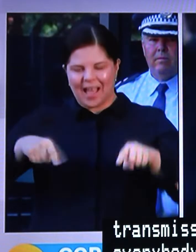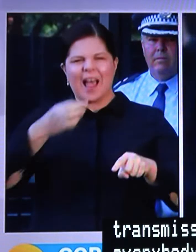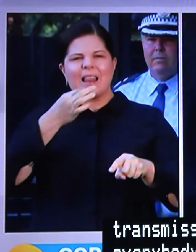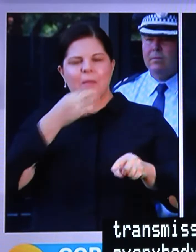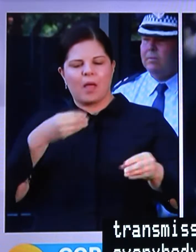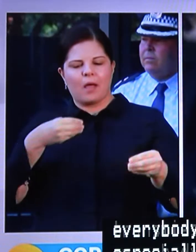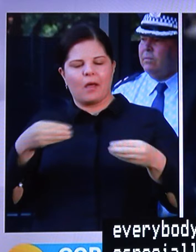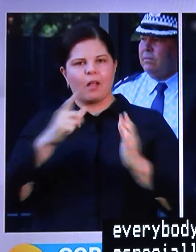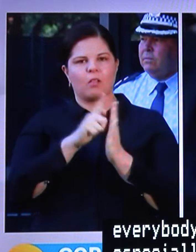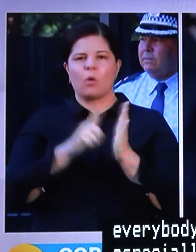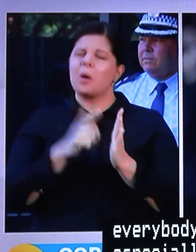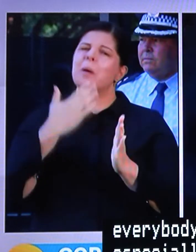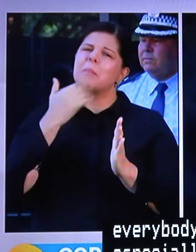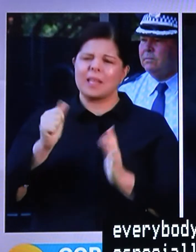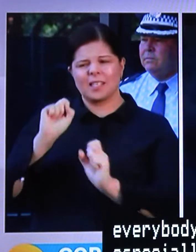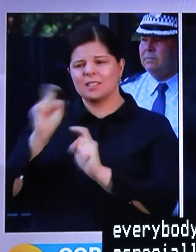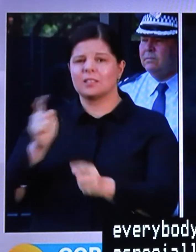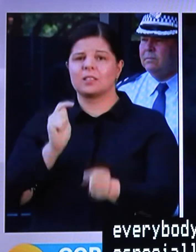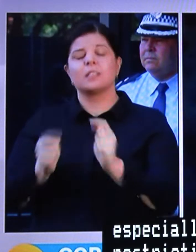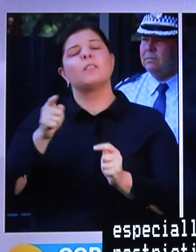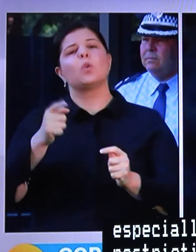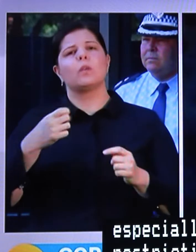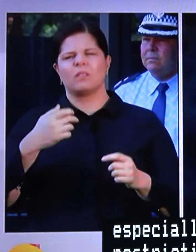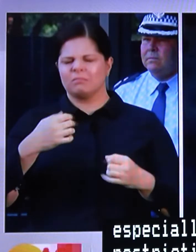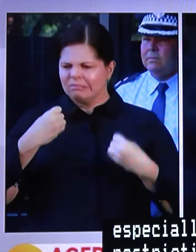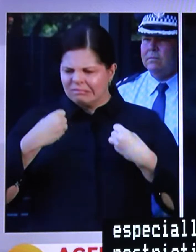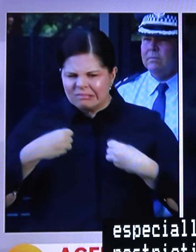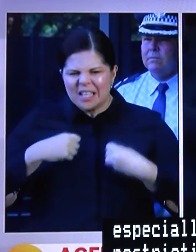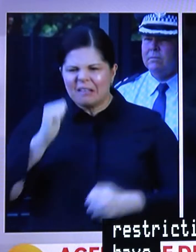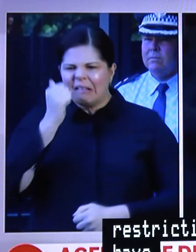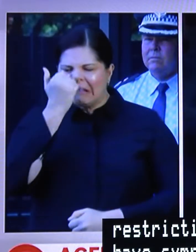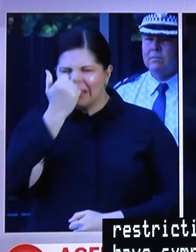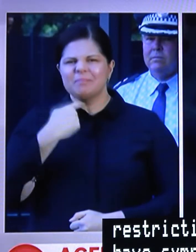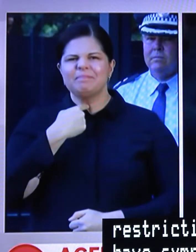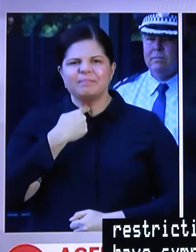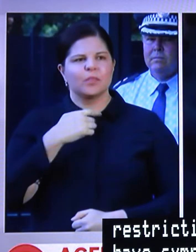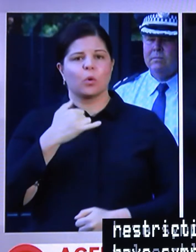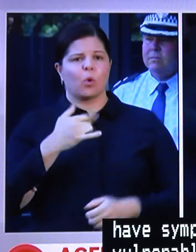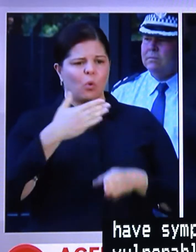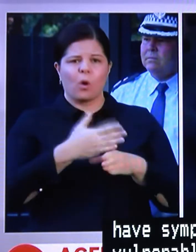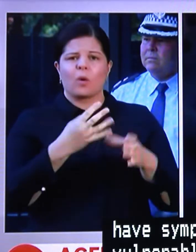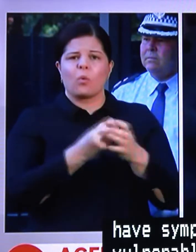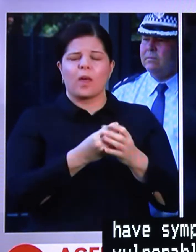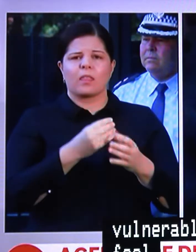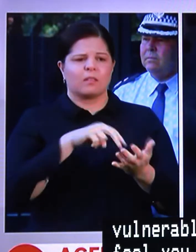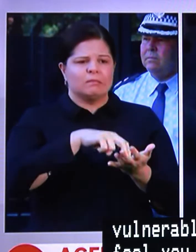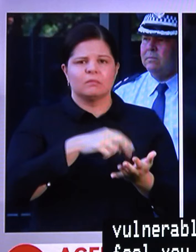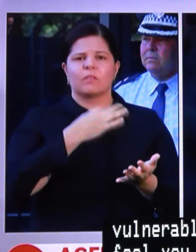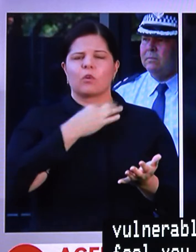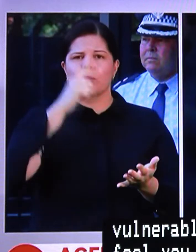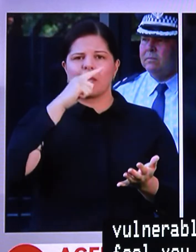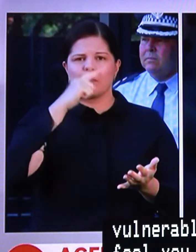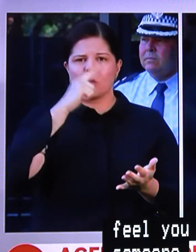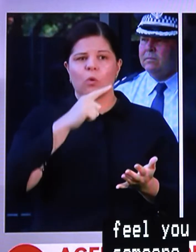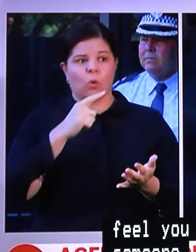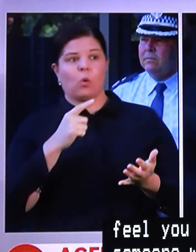tested if you have symptoms, if you work with vulnerable communities, or if you feel you've been in contact with someone who has the virus. Every weekend we see a